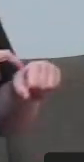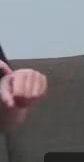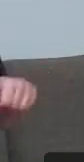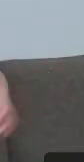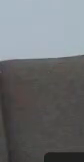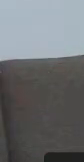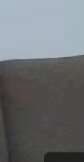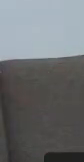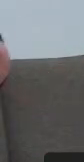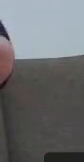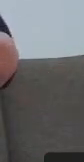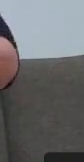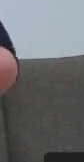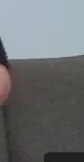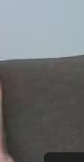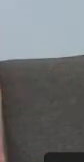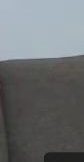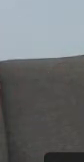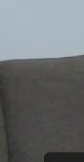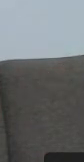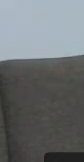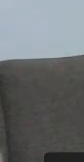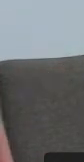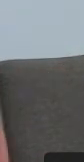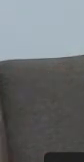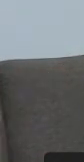the advice?